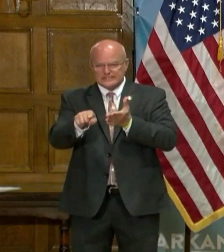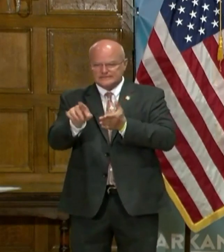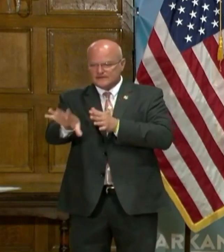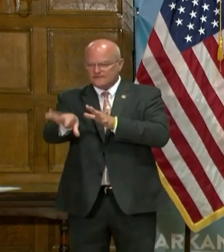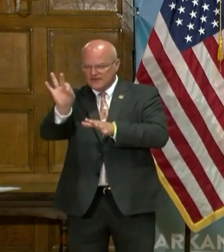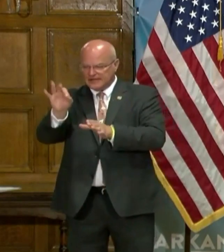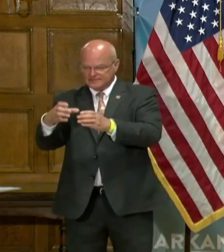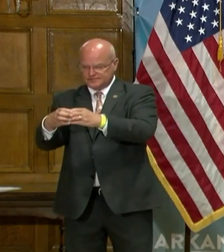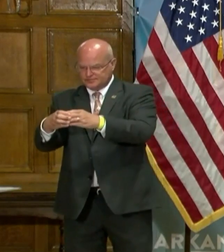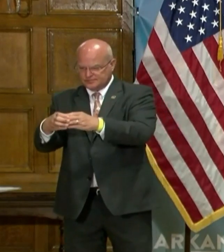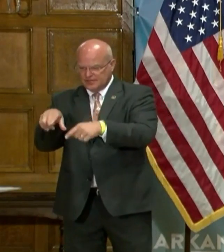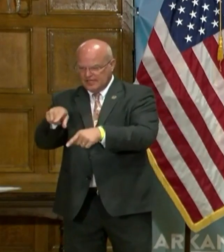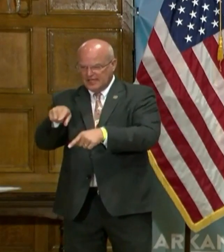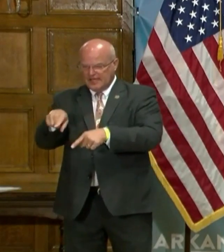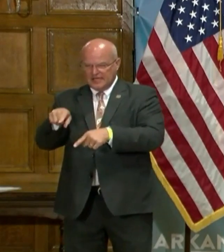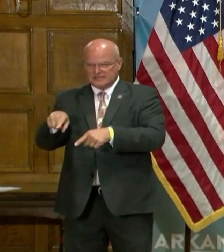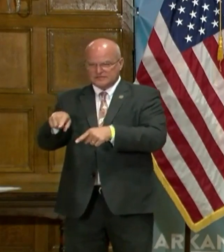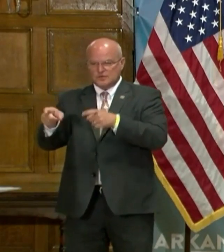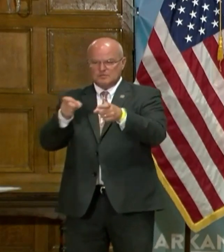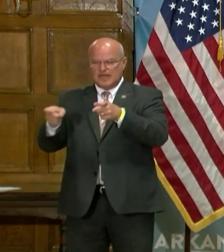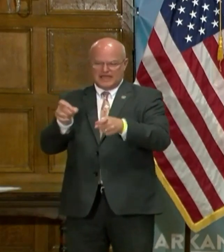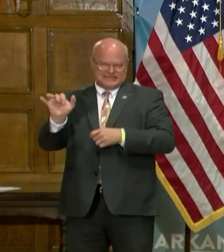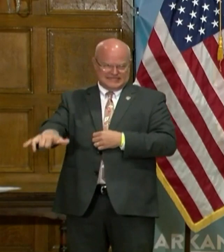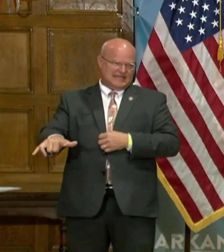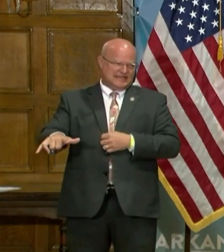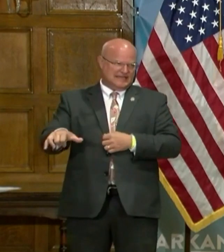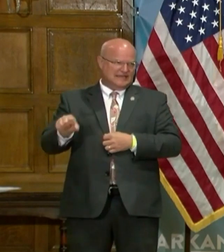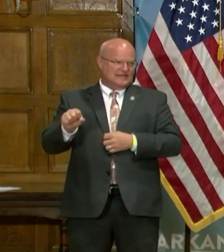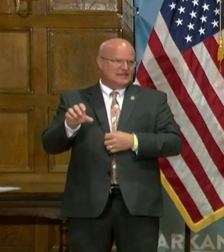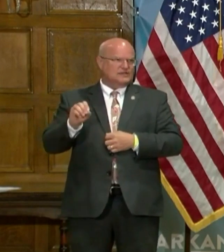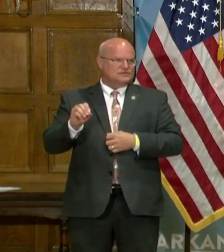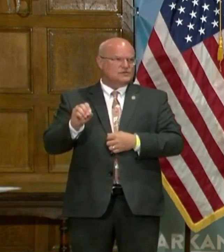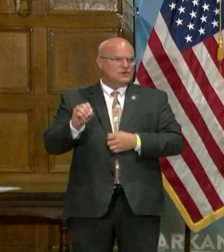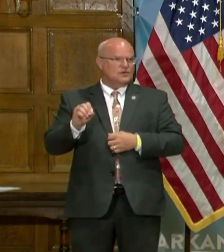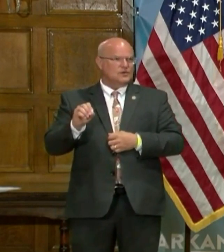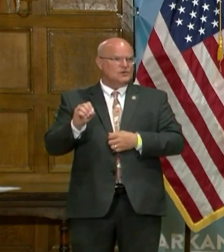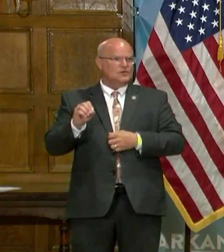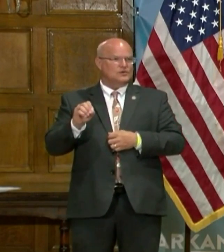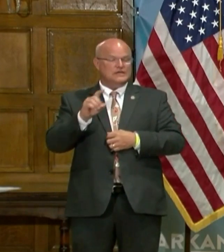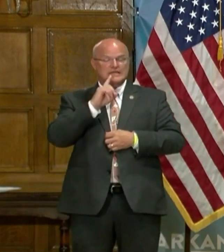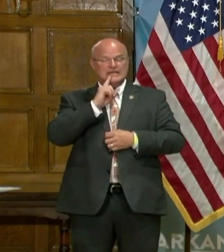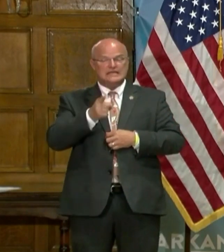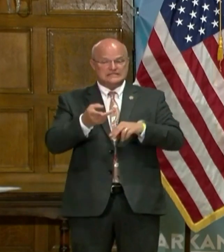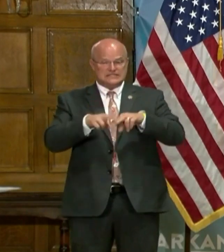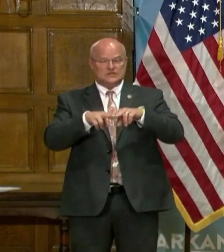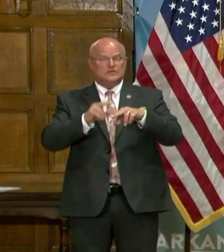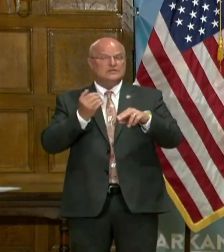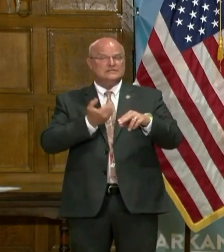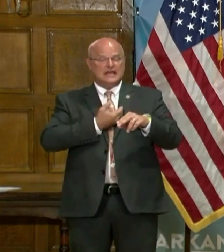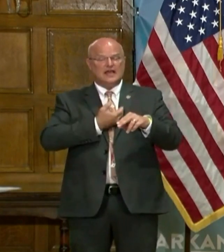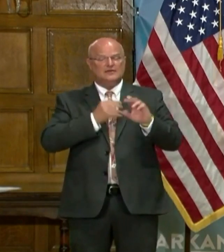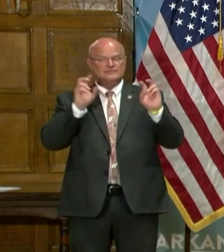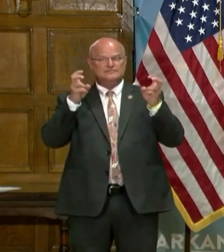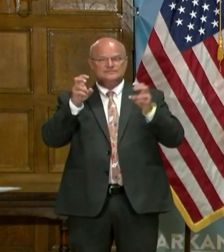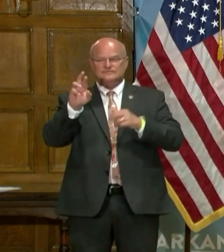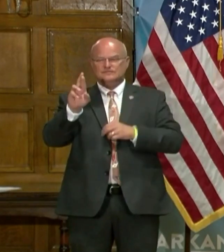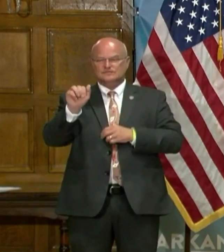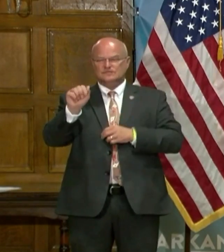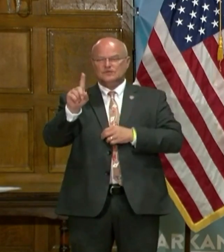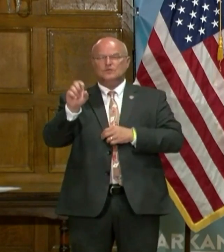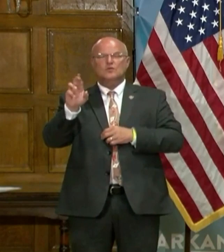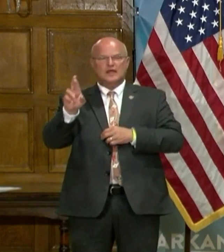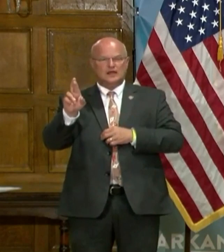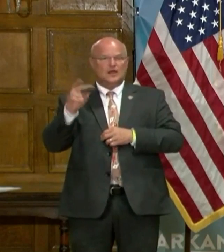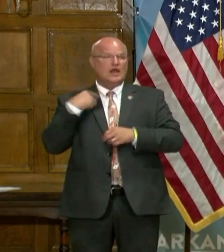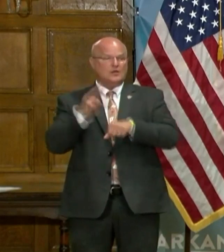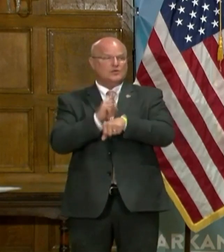isolate it, and to manage it. And so it's increased our radar, and we're using that effectively.